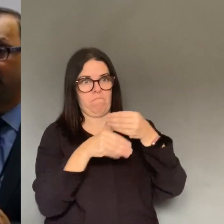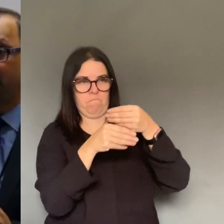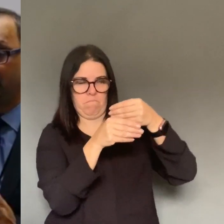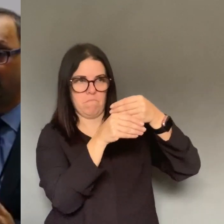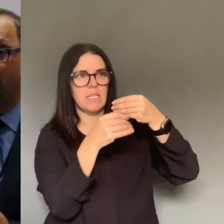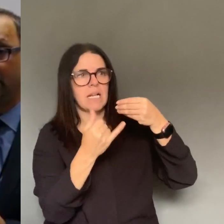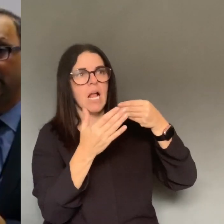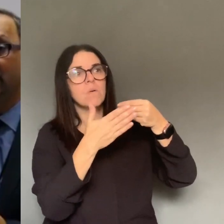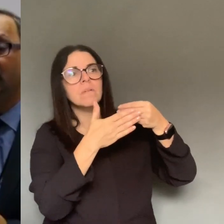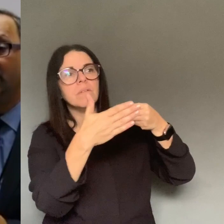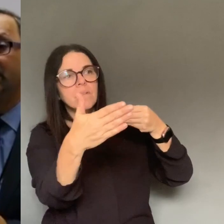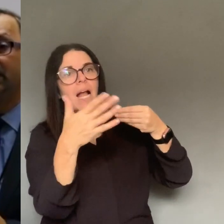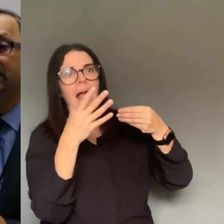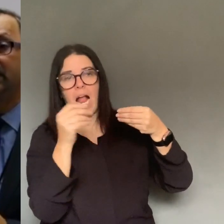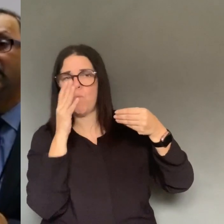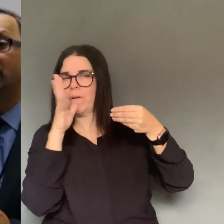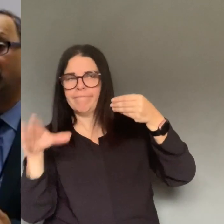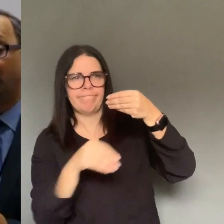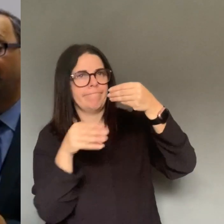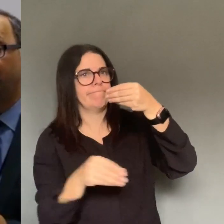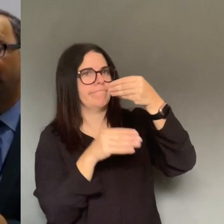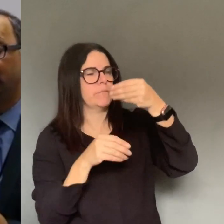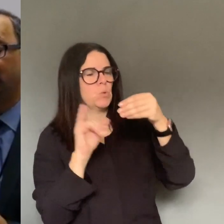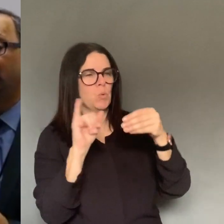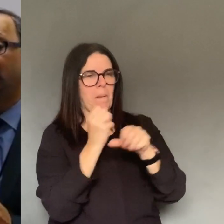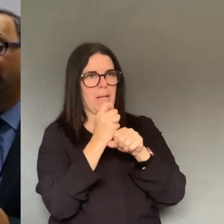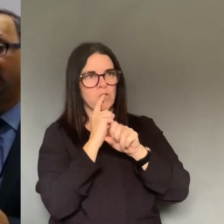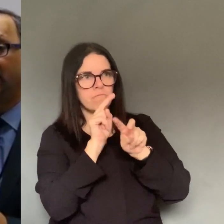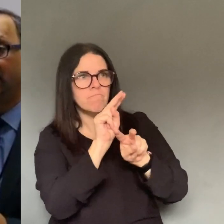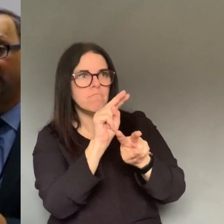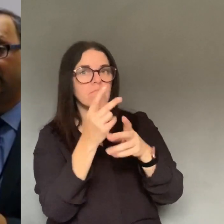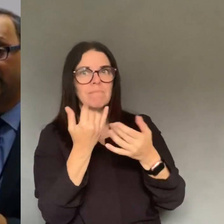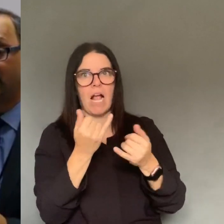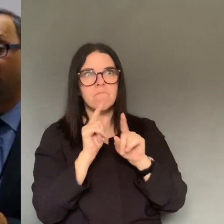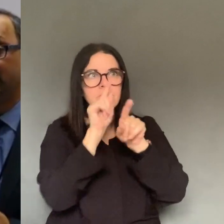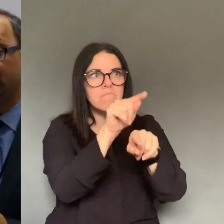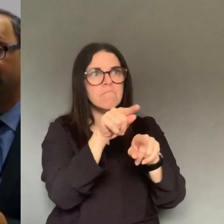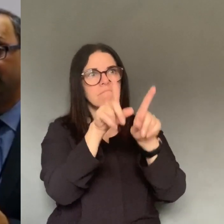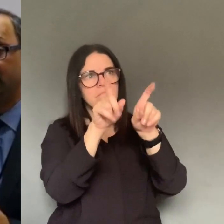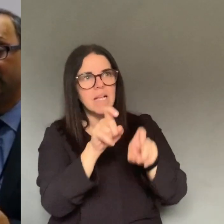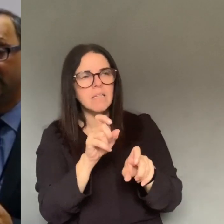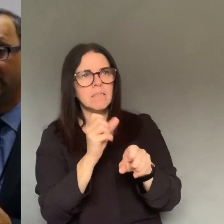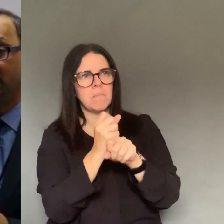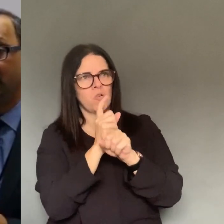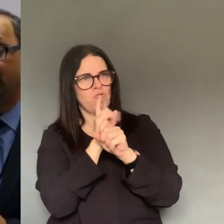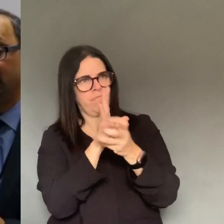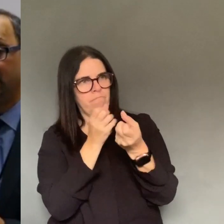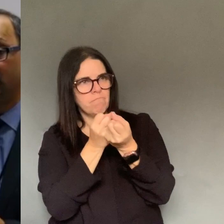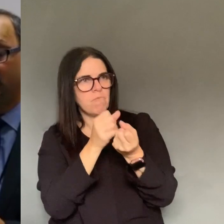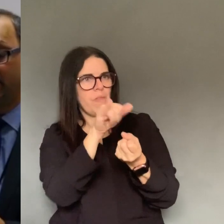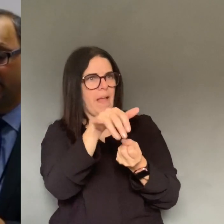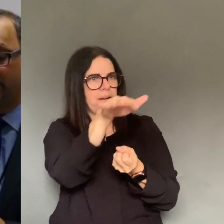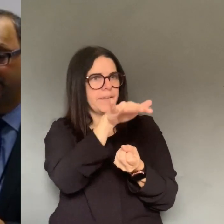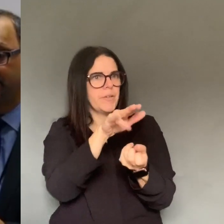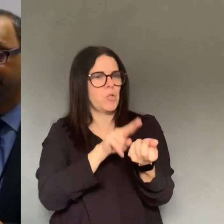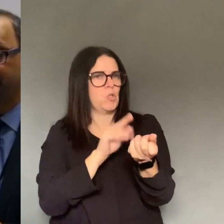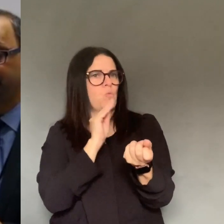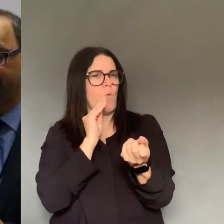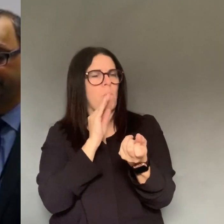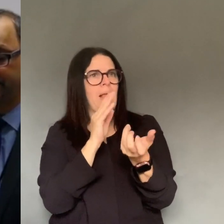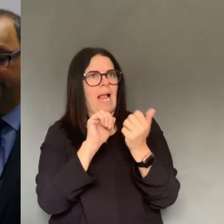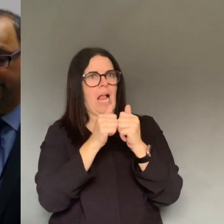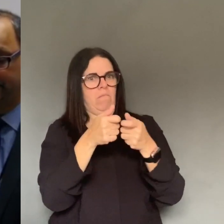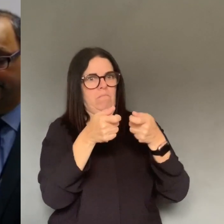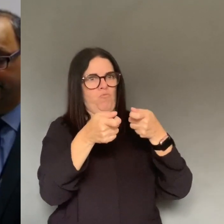that we are staying on top of things and support these facilities in managing these outbreaks.